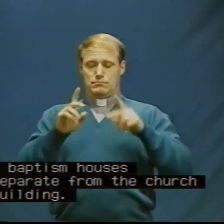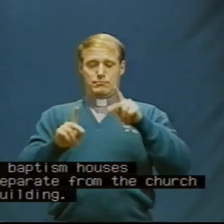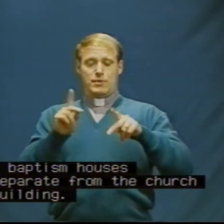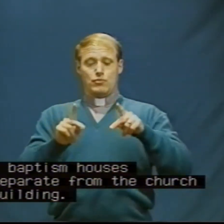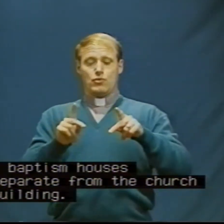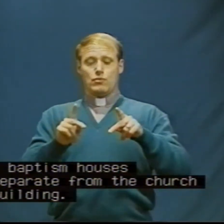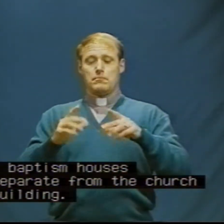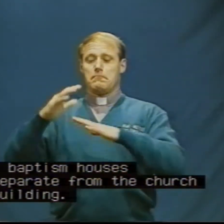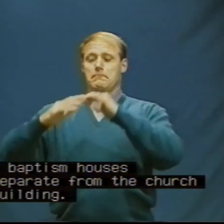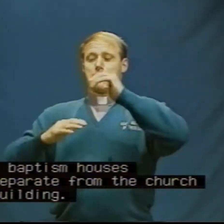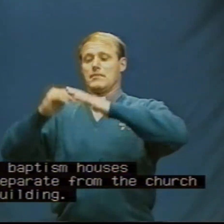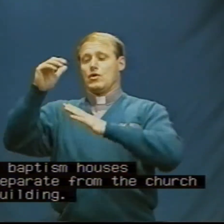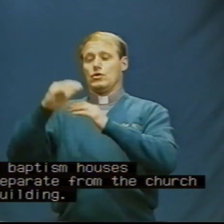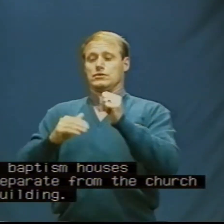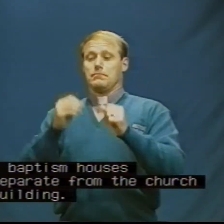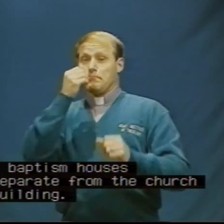baptism houses separate from the church building.